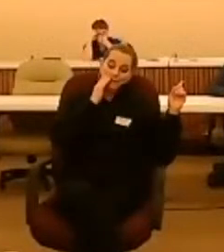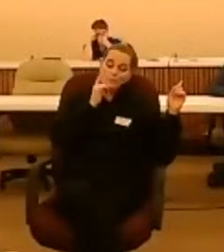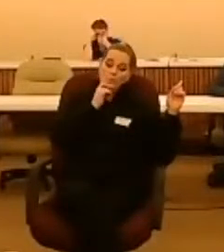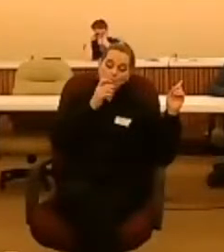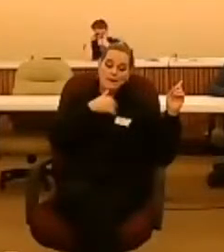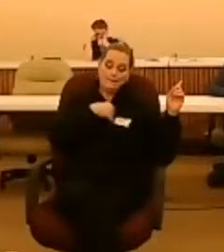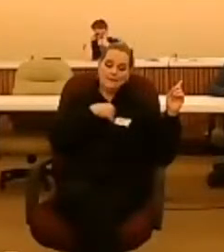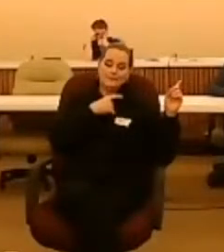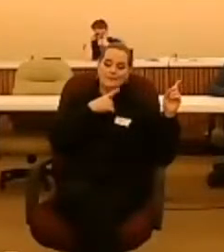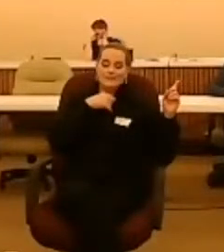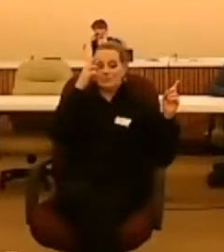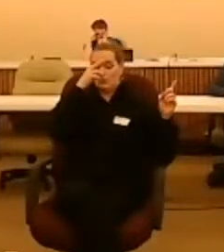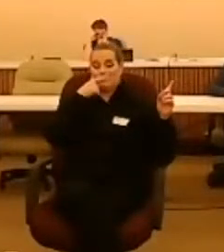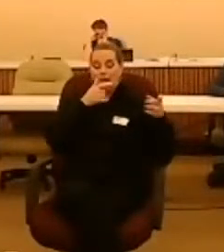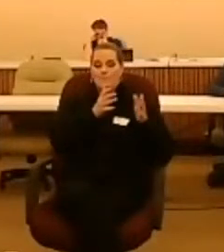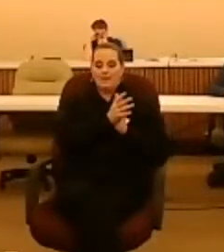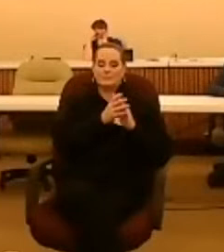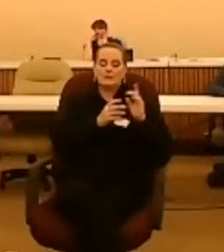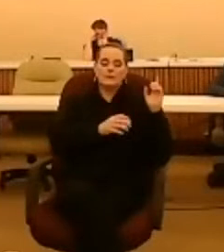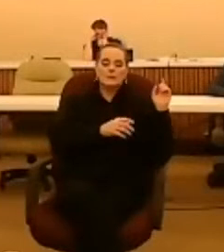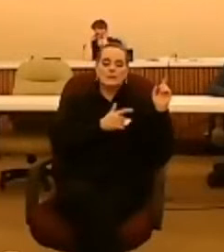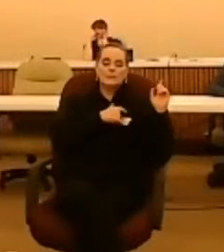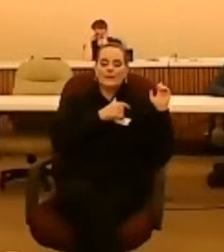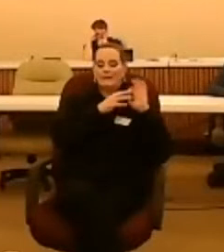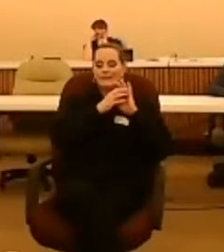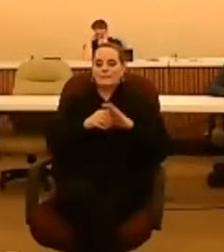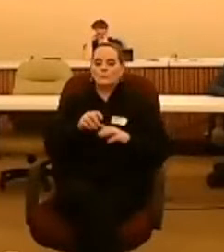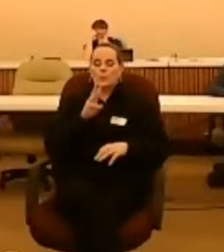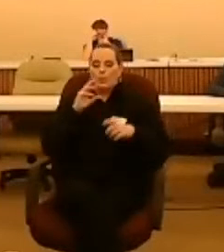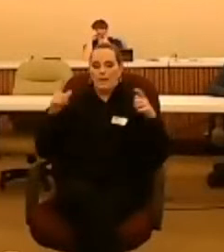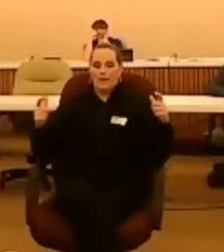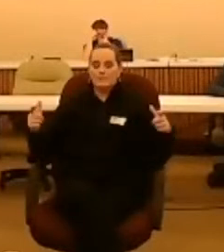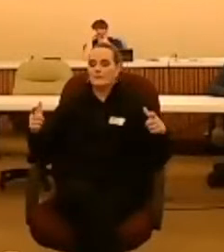I'm asking the question, it appears that it connects to that pond.